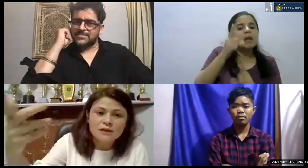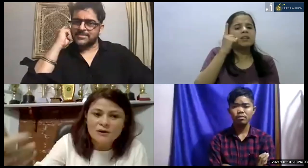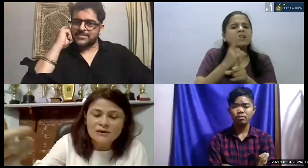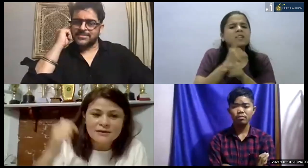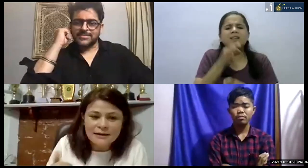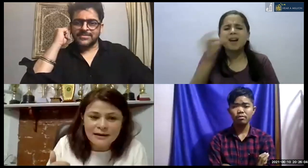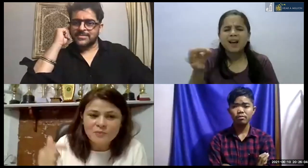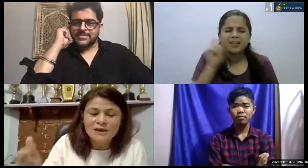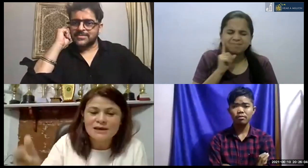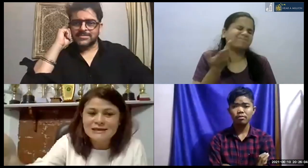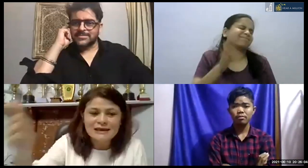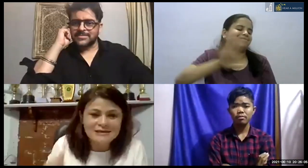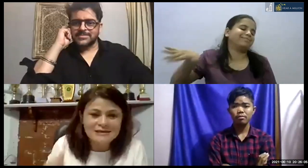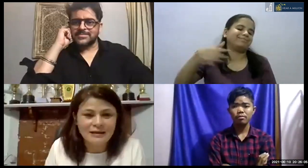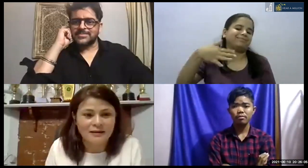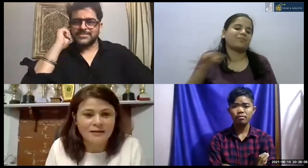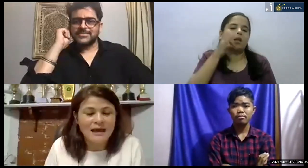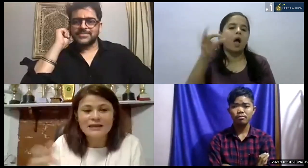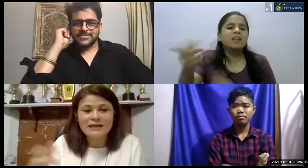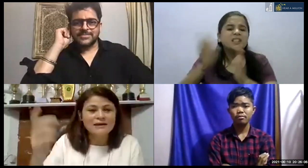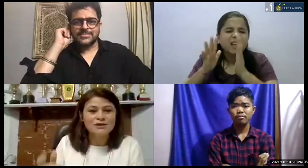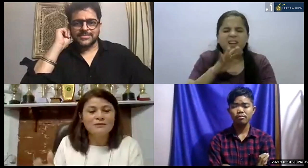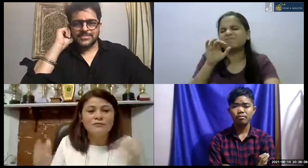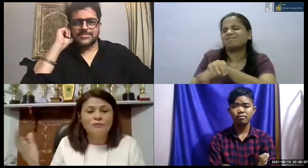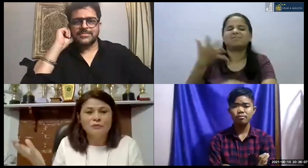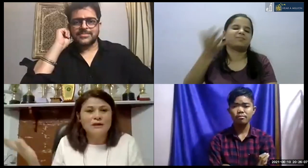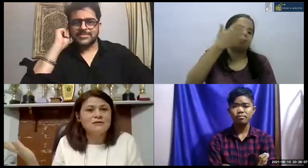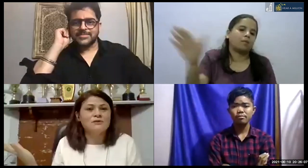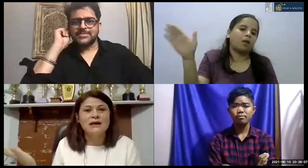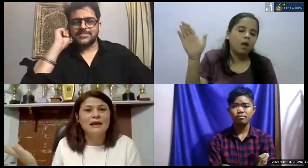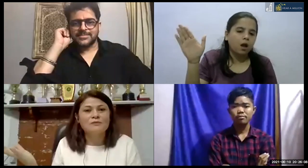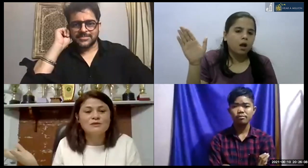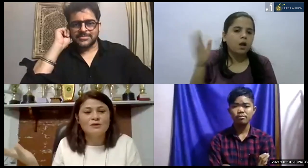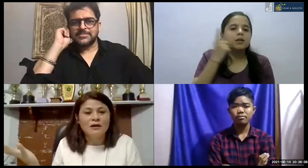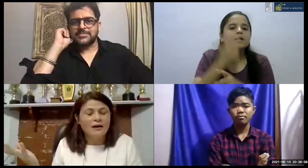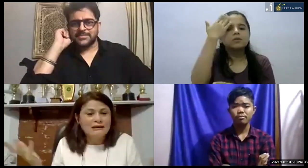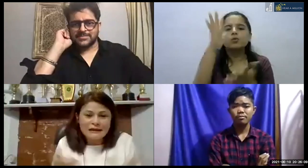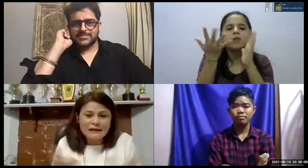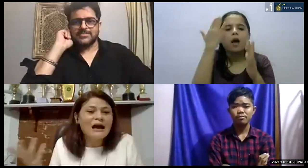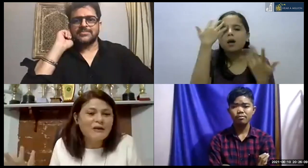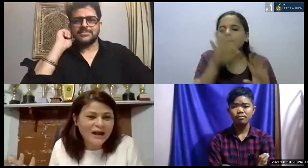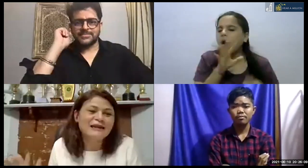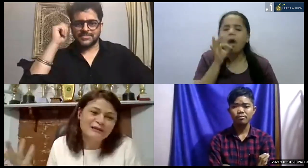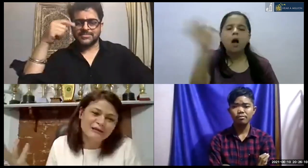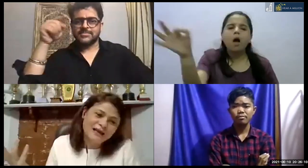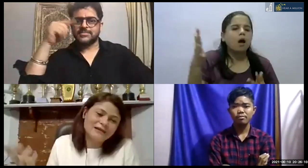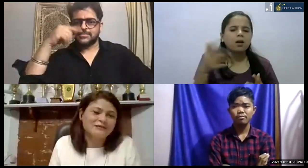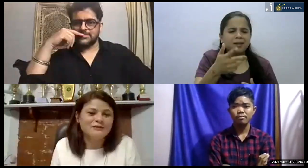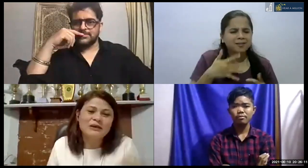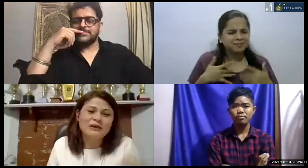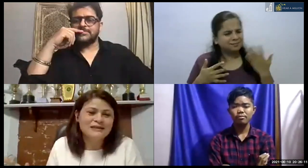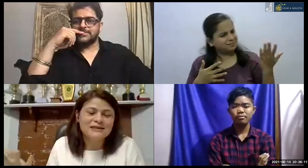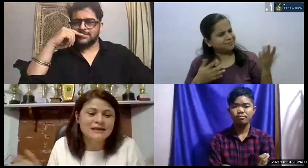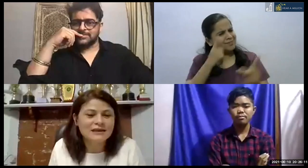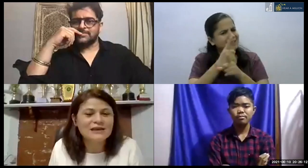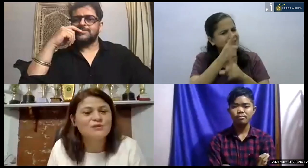to acknowledge the learning because he is signing. And the teacher doesn't know sign language. So I find it like,